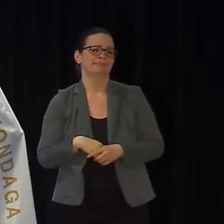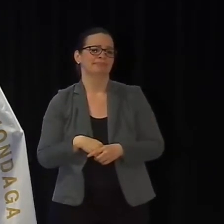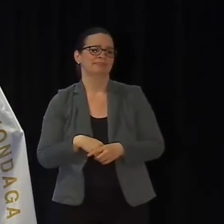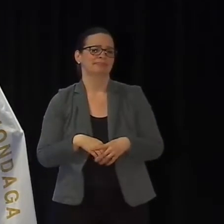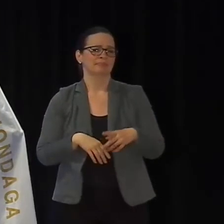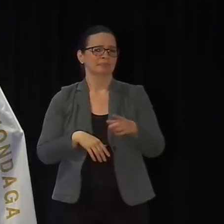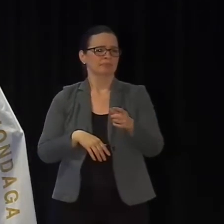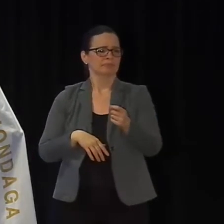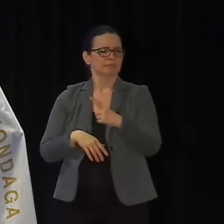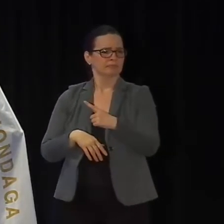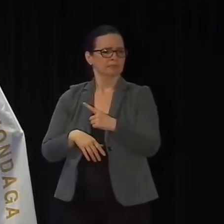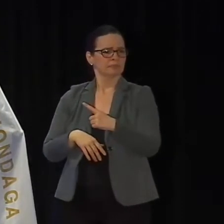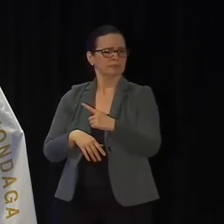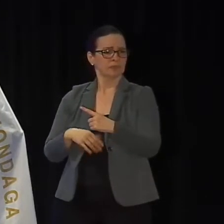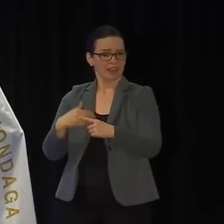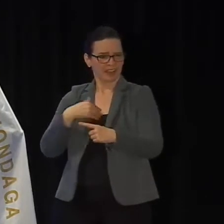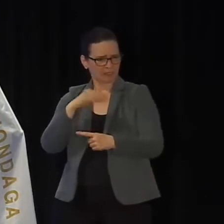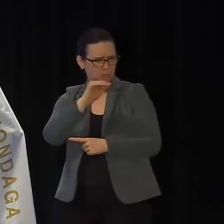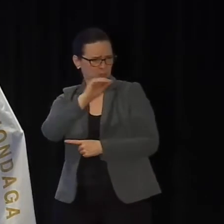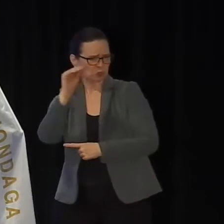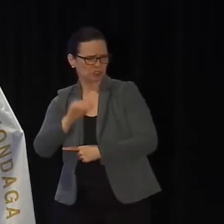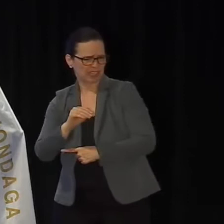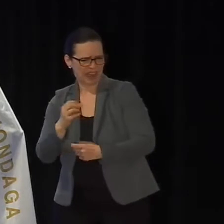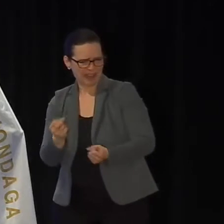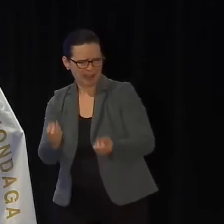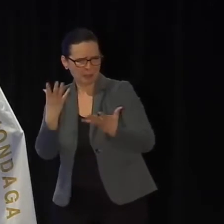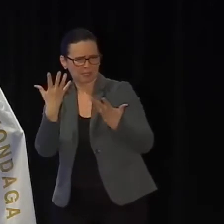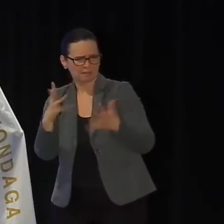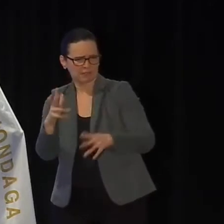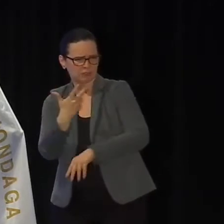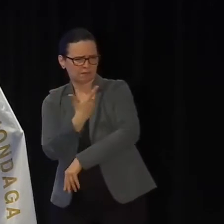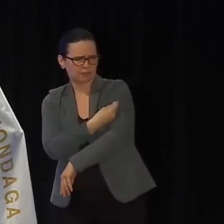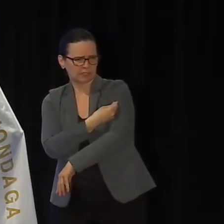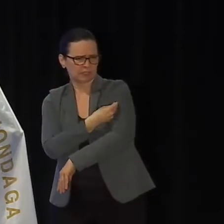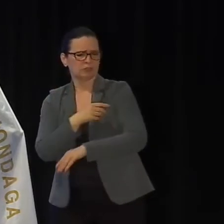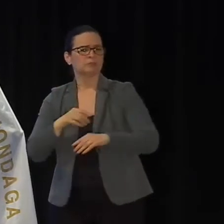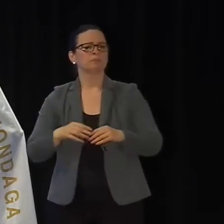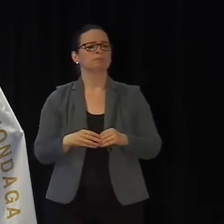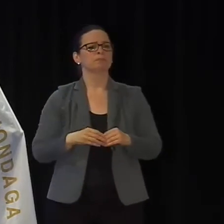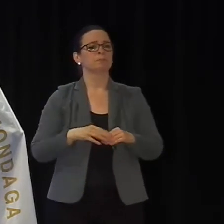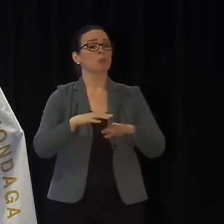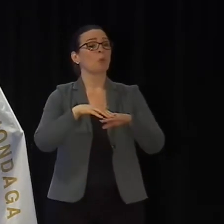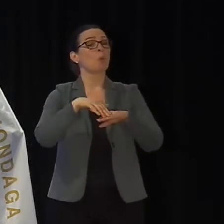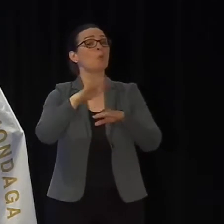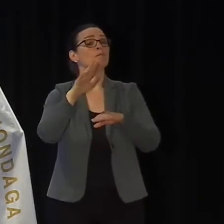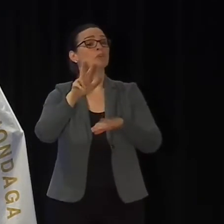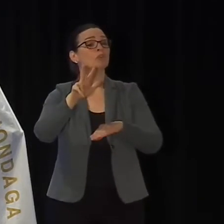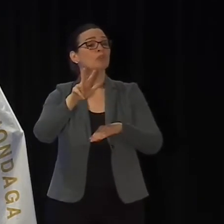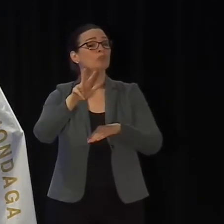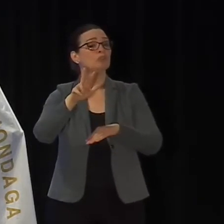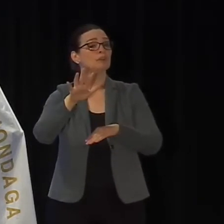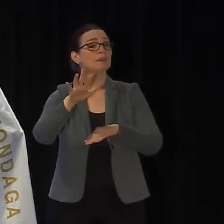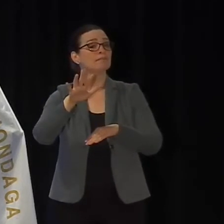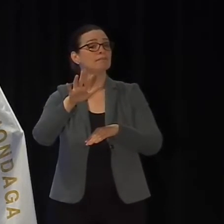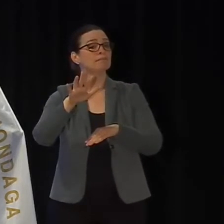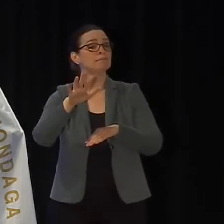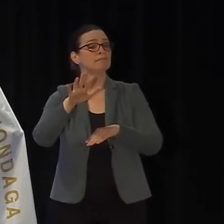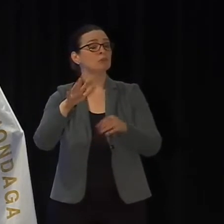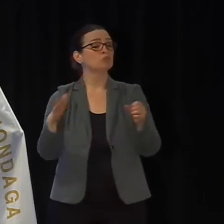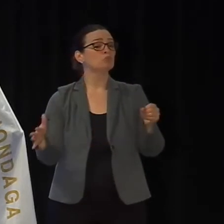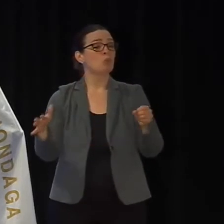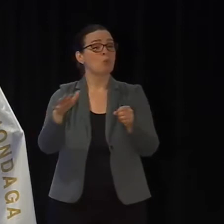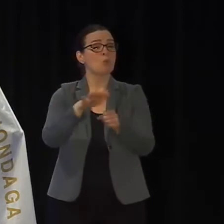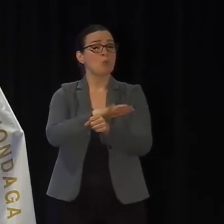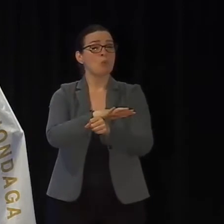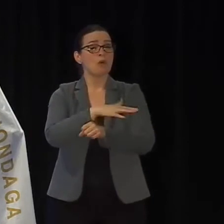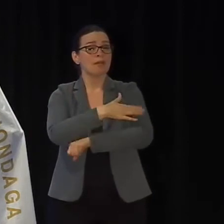vaccination currently? So it's it's over 35 going into today for the whole county. It